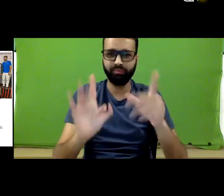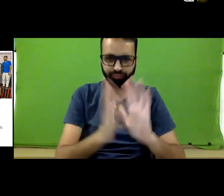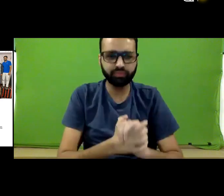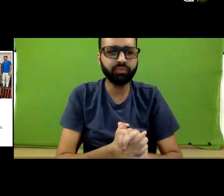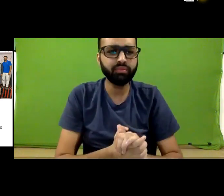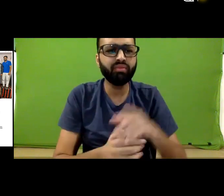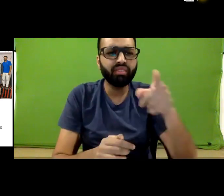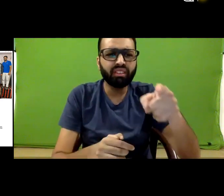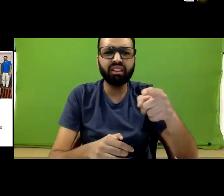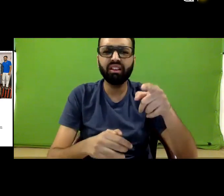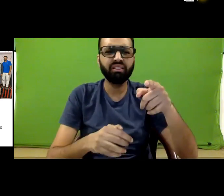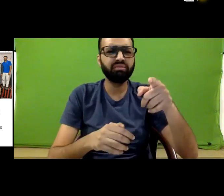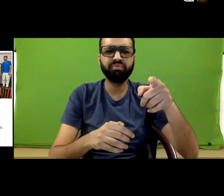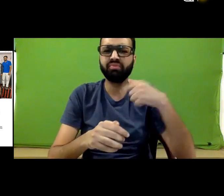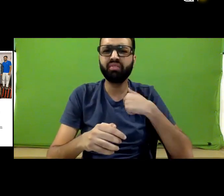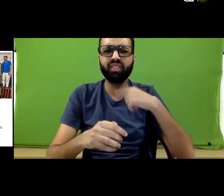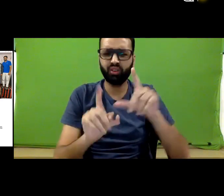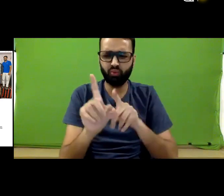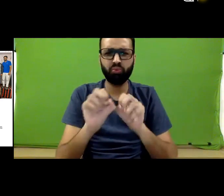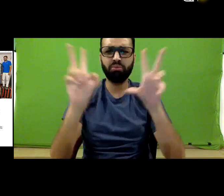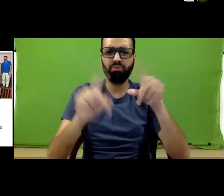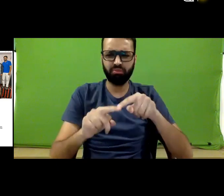the law and the CRPD.